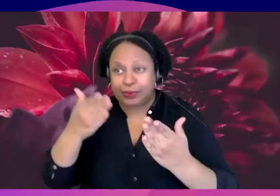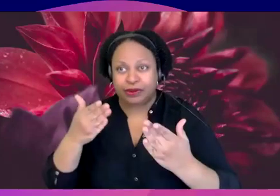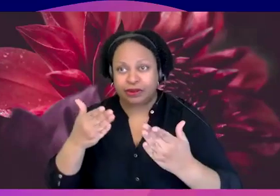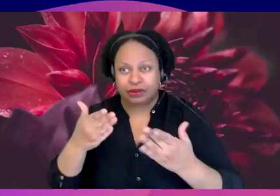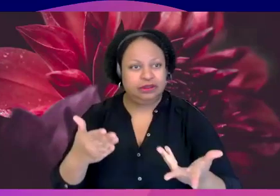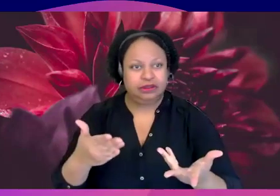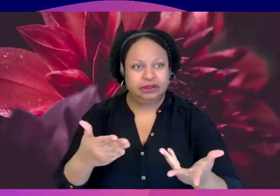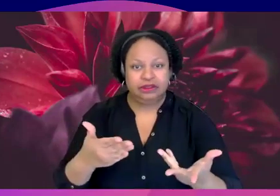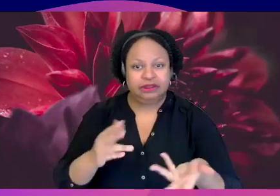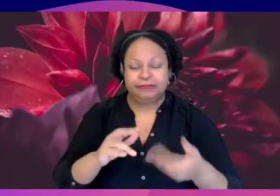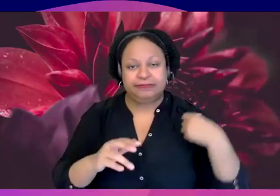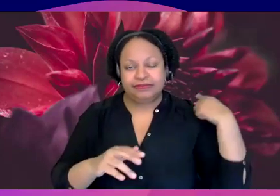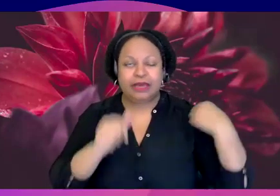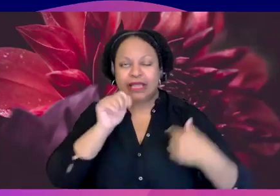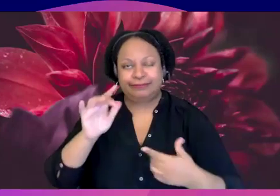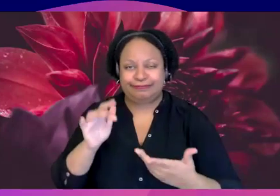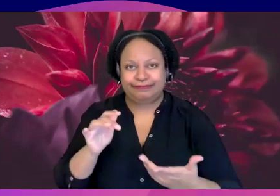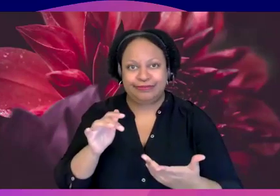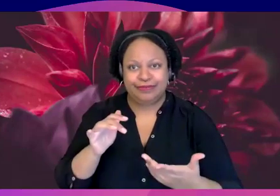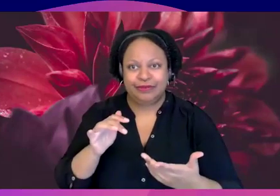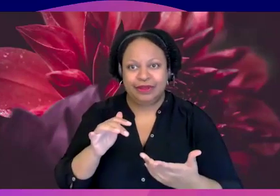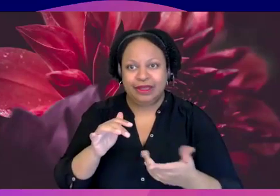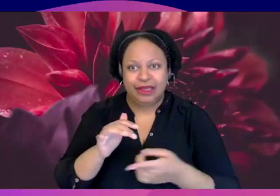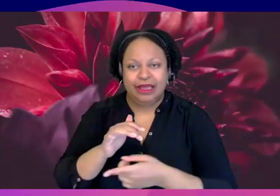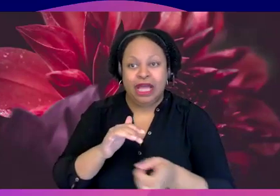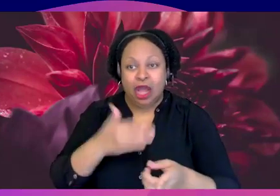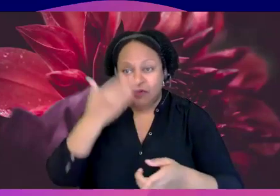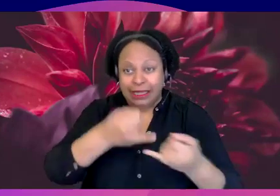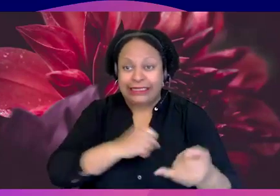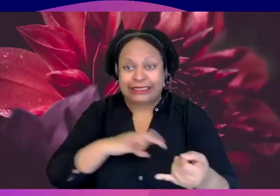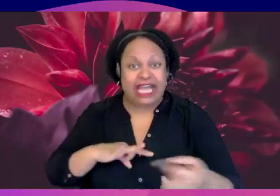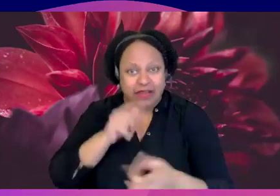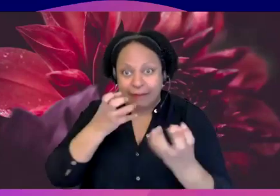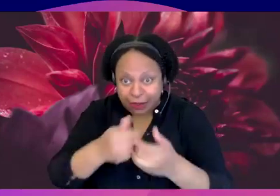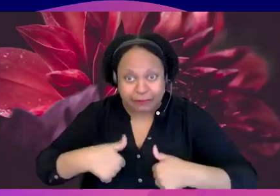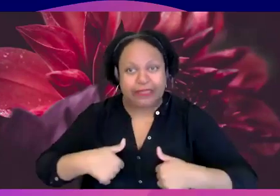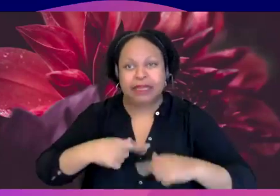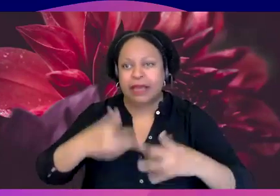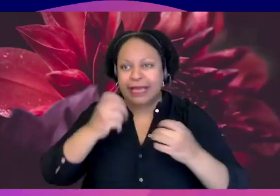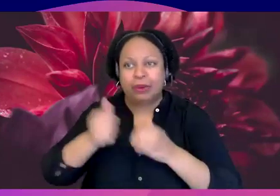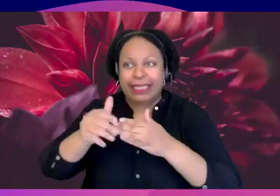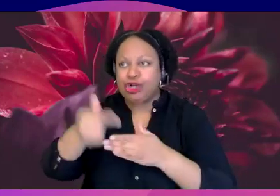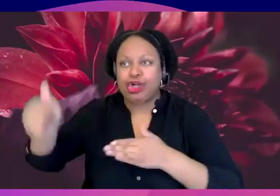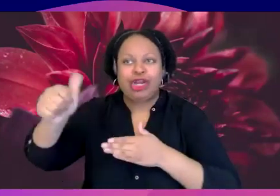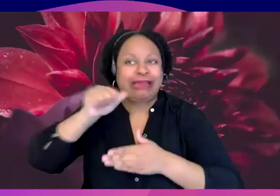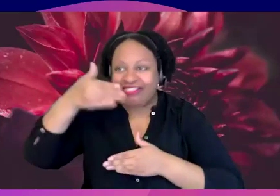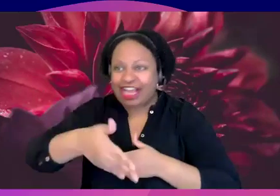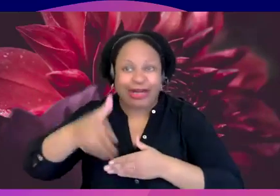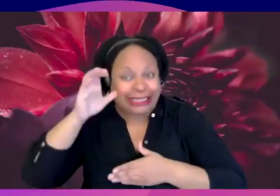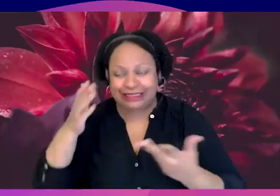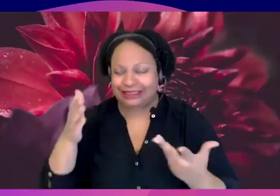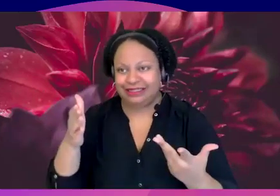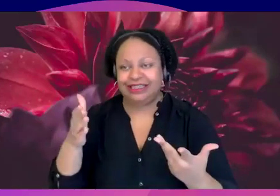not irritating the frontline people. They're not mad at me. They're mad at that the leaders aren't in the room. So